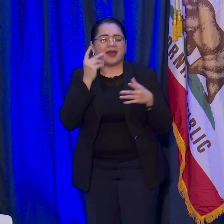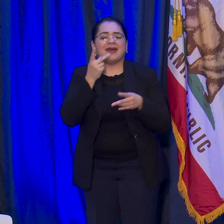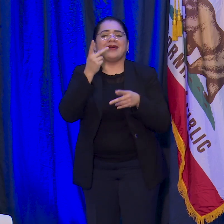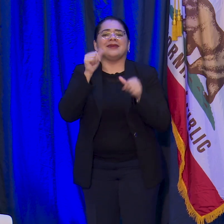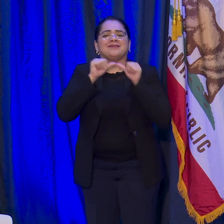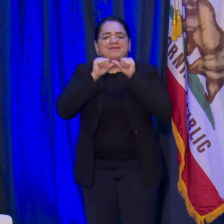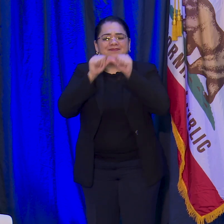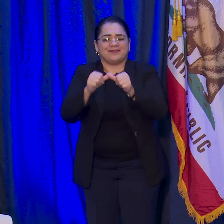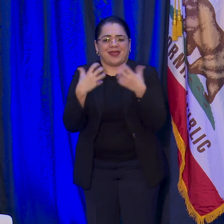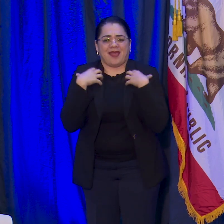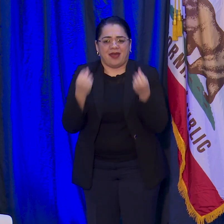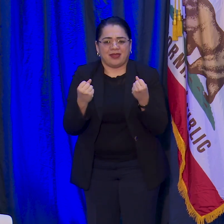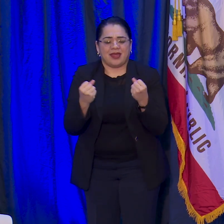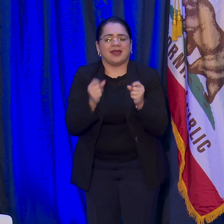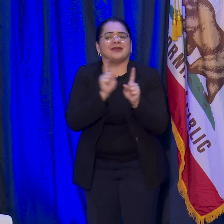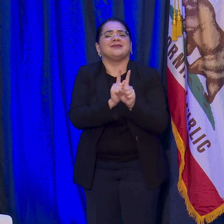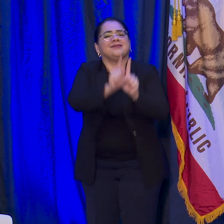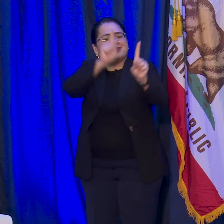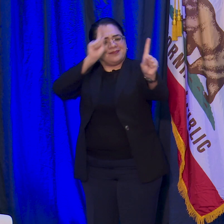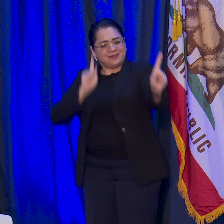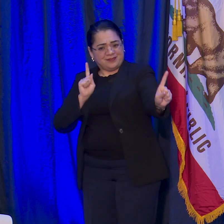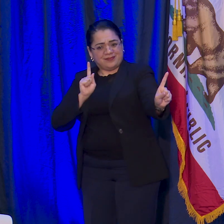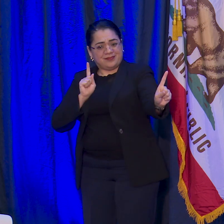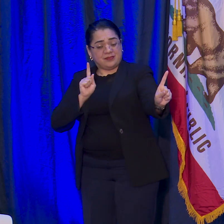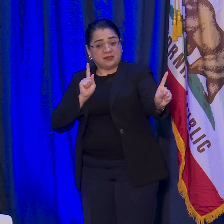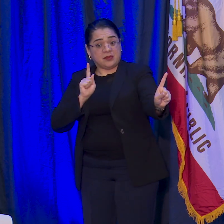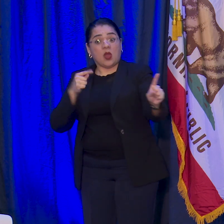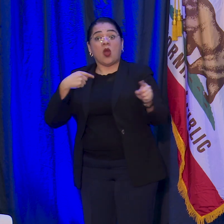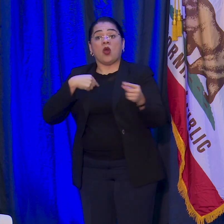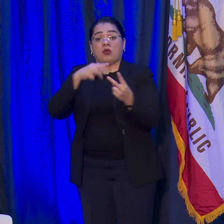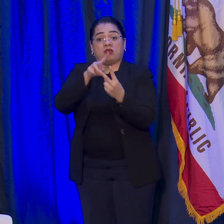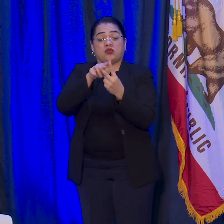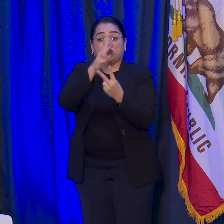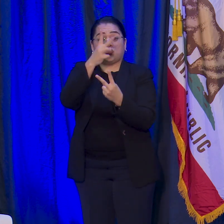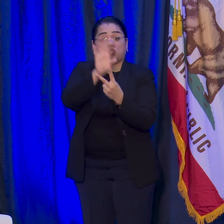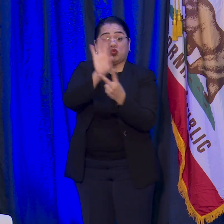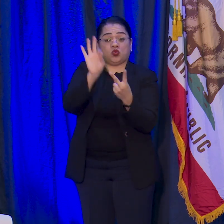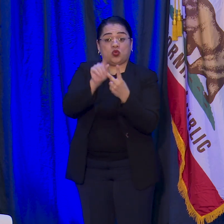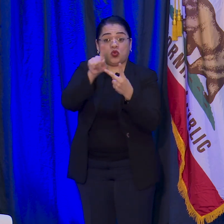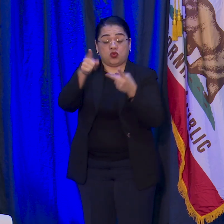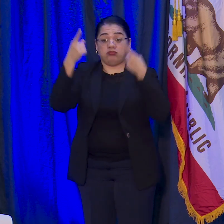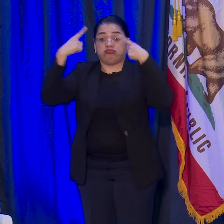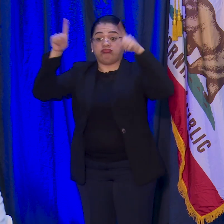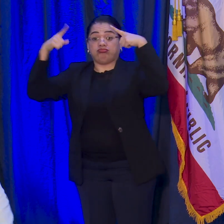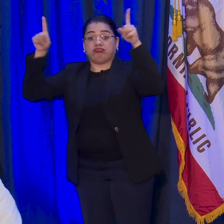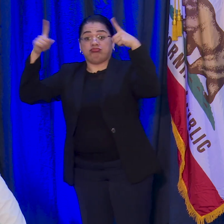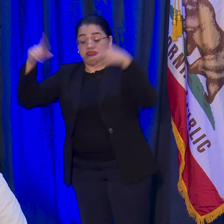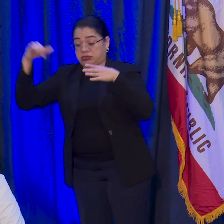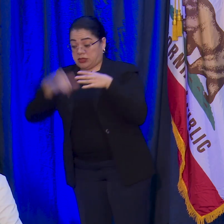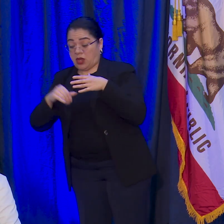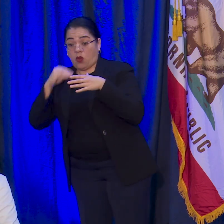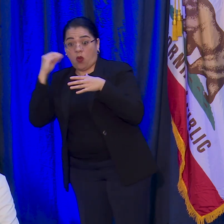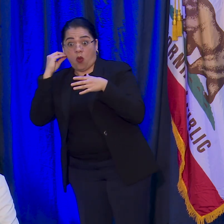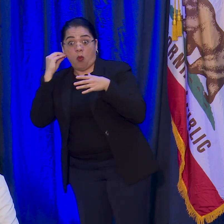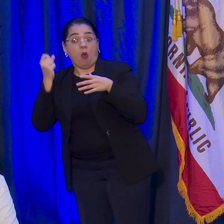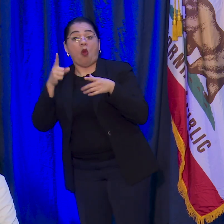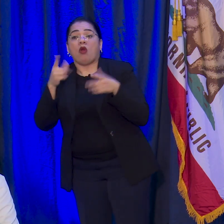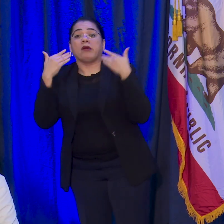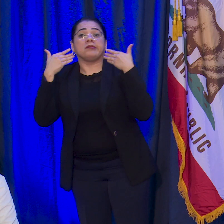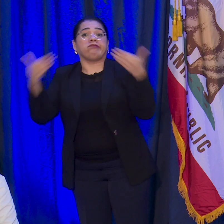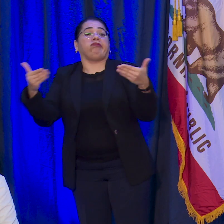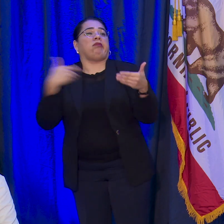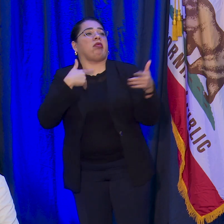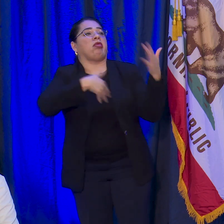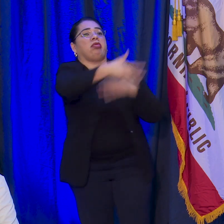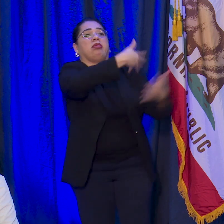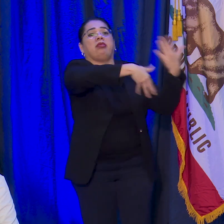distance, or we're going to fail at that and fill our hospitals into an emergency point where we will not